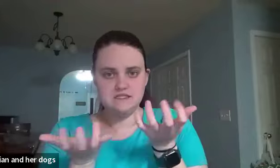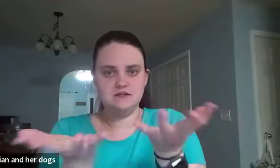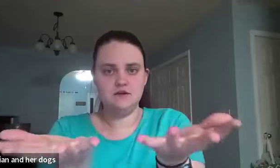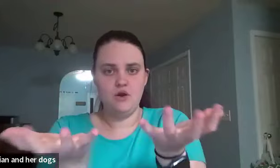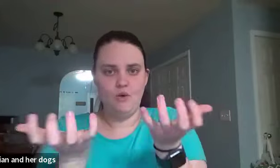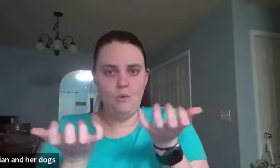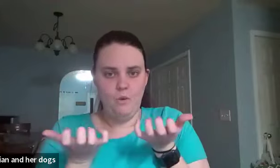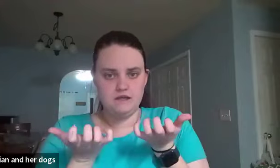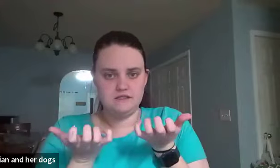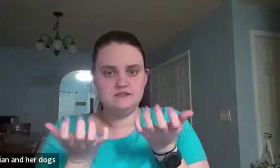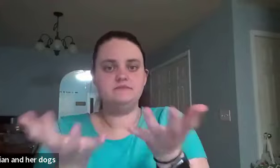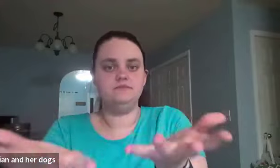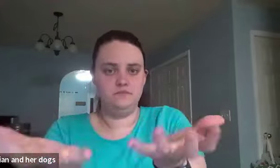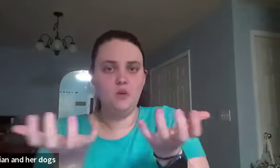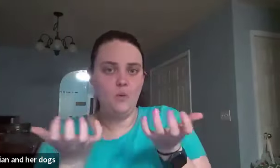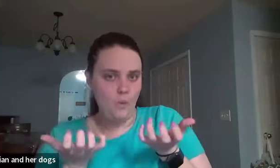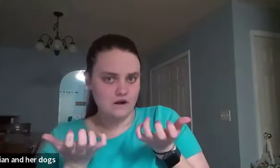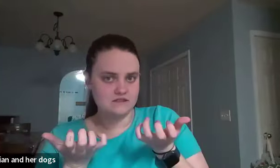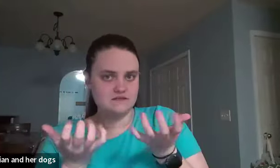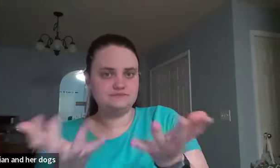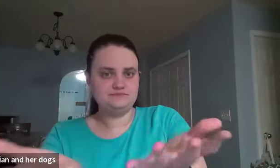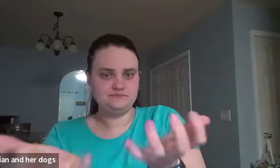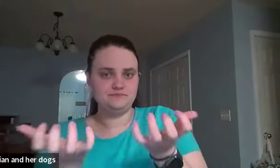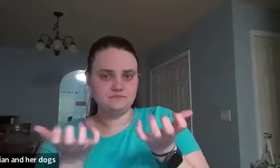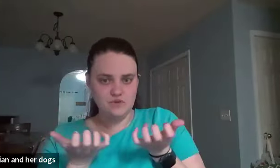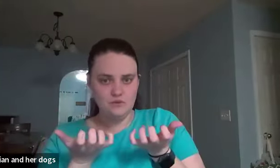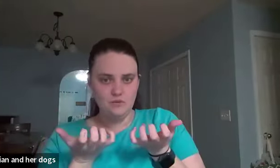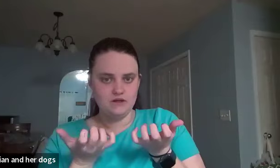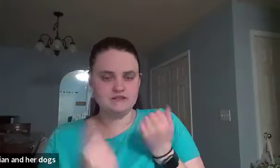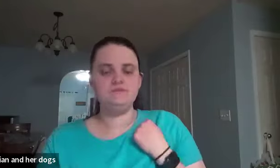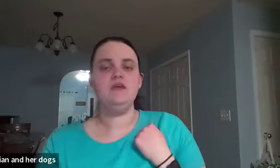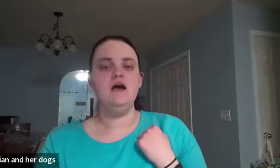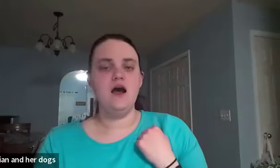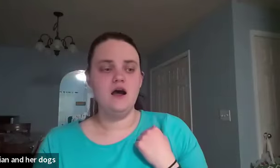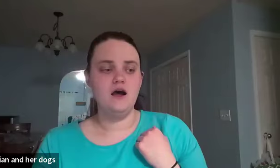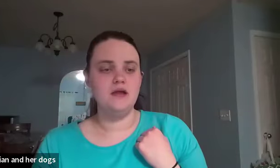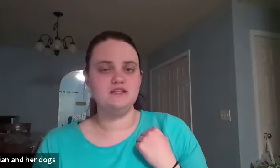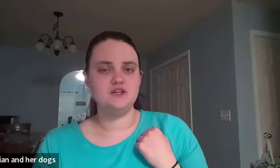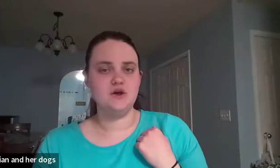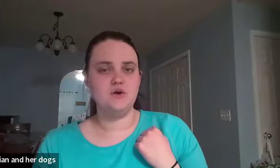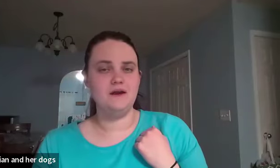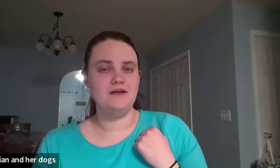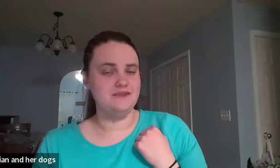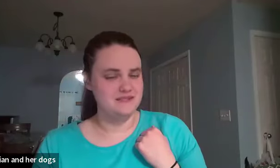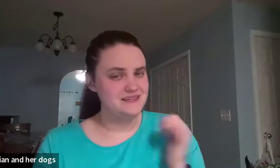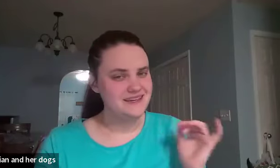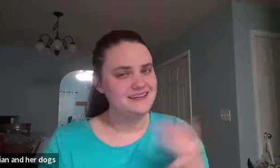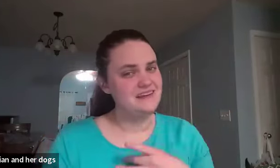Want. Want. Want. Want. And so this is again like